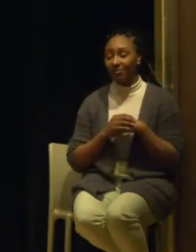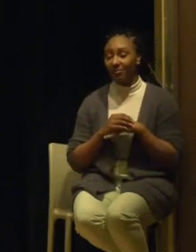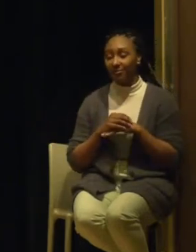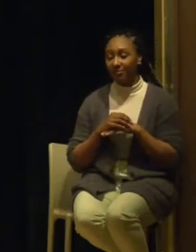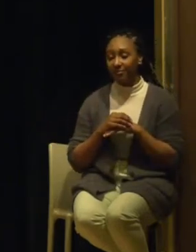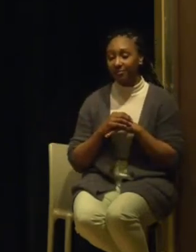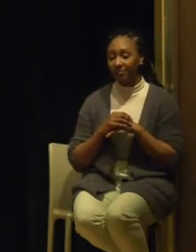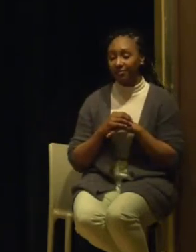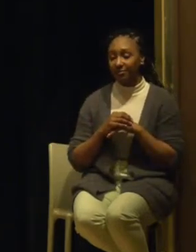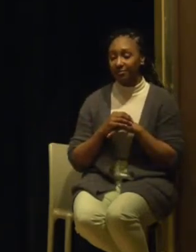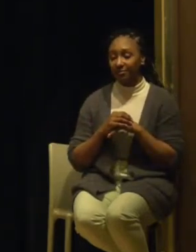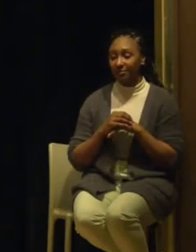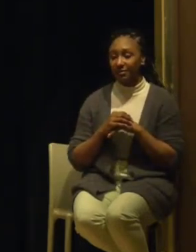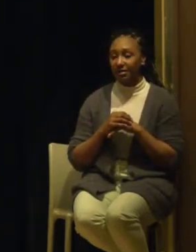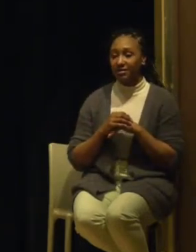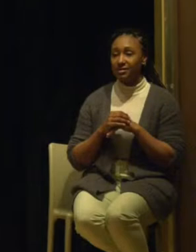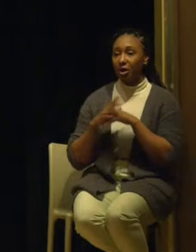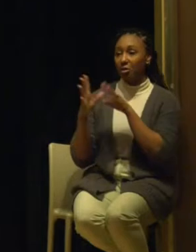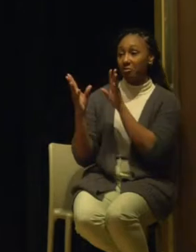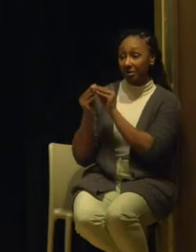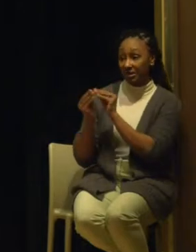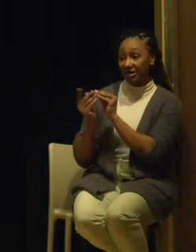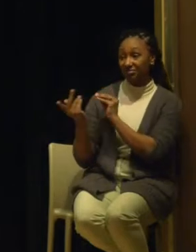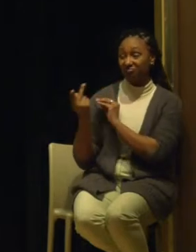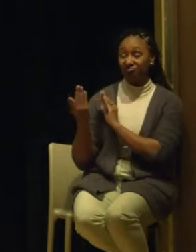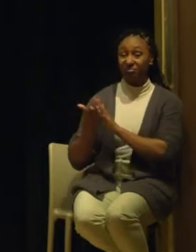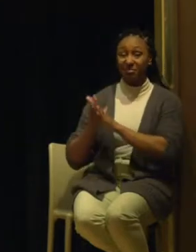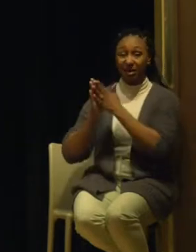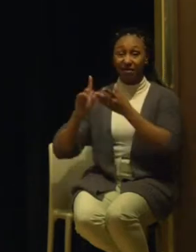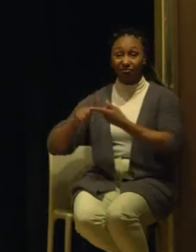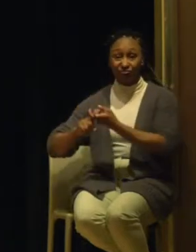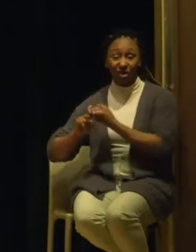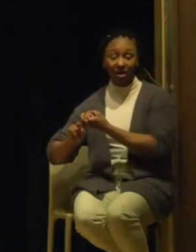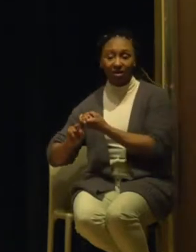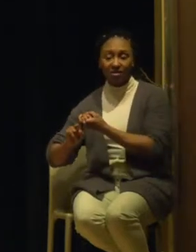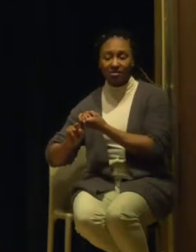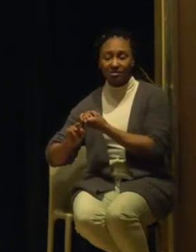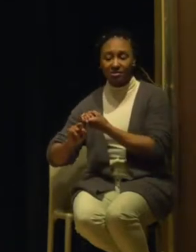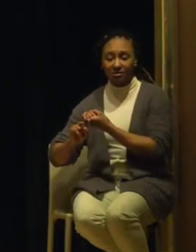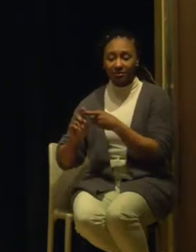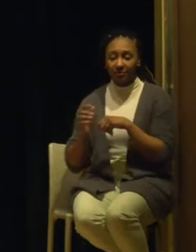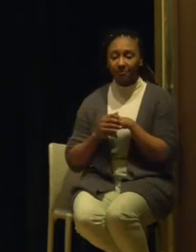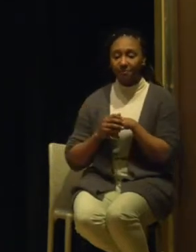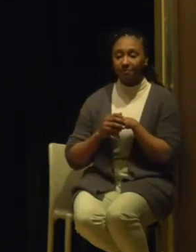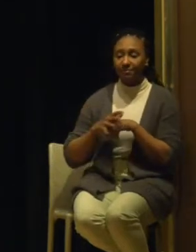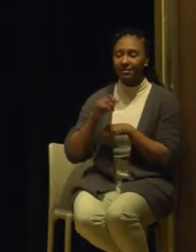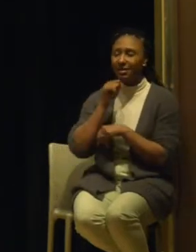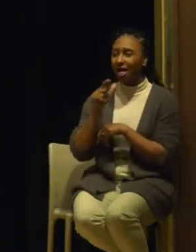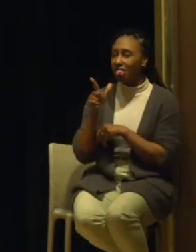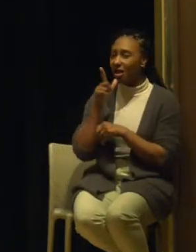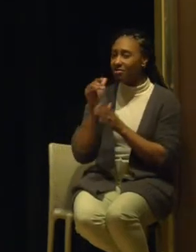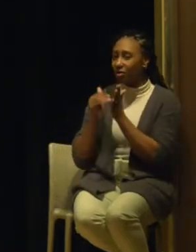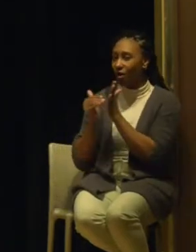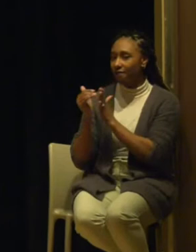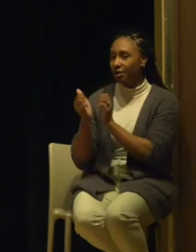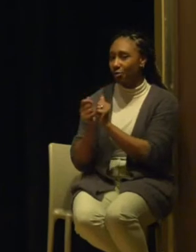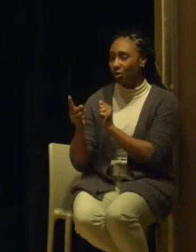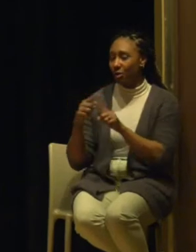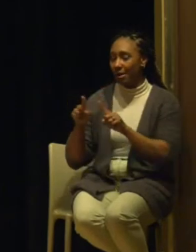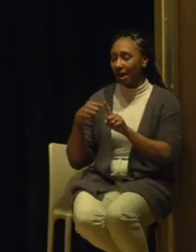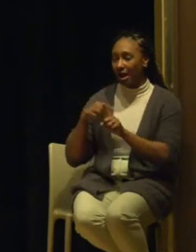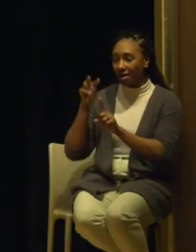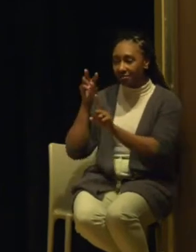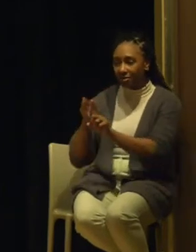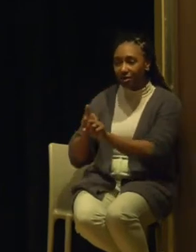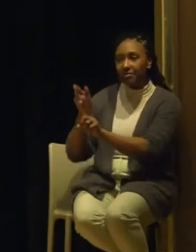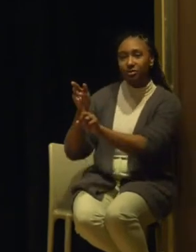those meetings with Ruth, we became friends, but never the kind of friends where we had lunch a lot. But I just watched her. I watched her, how